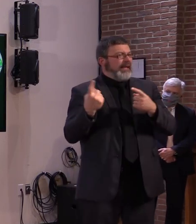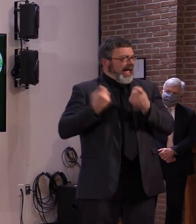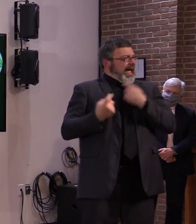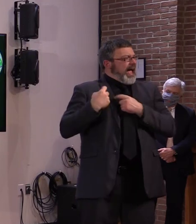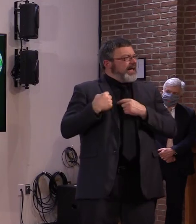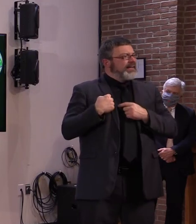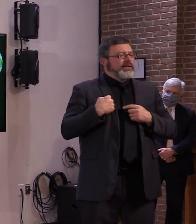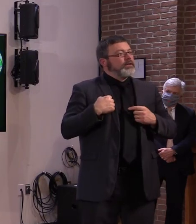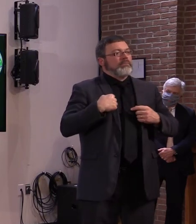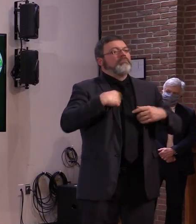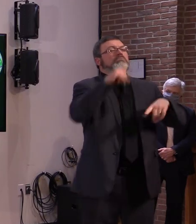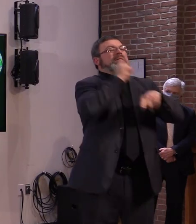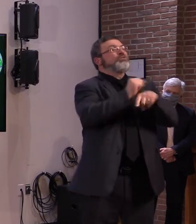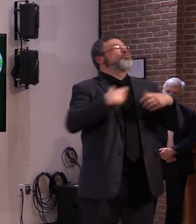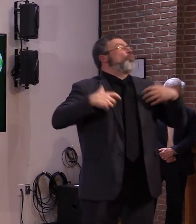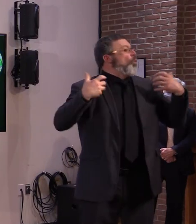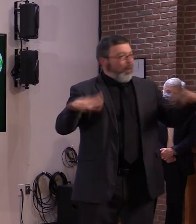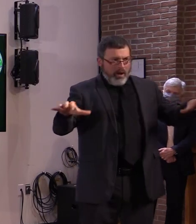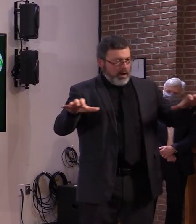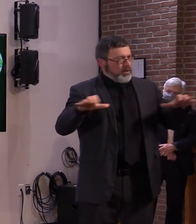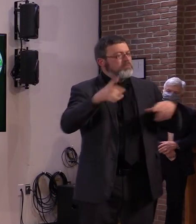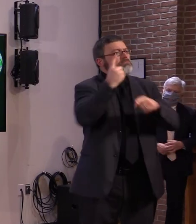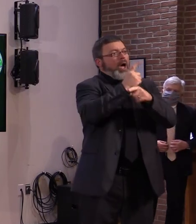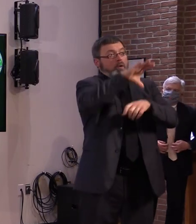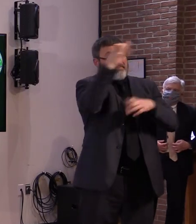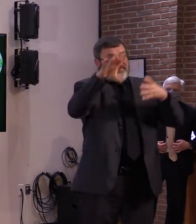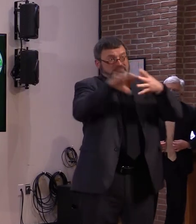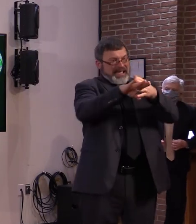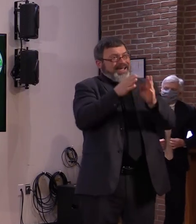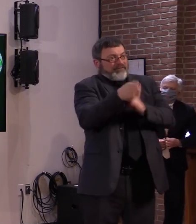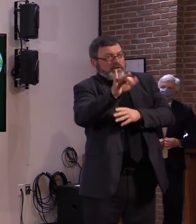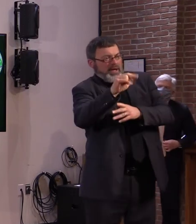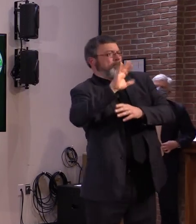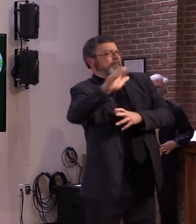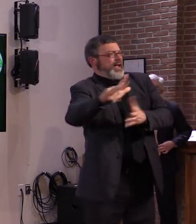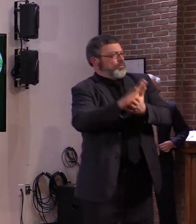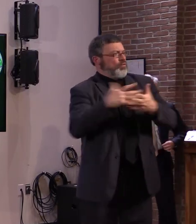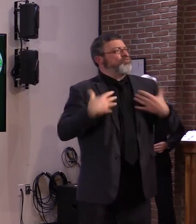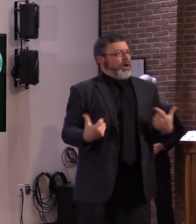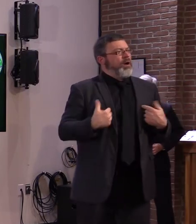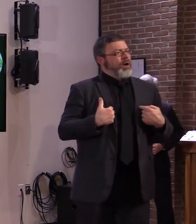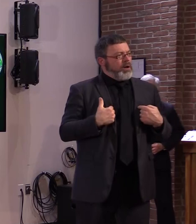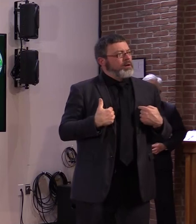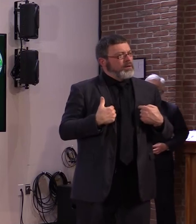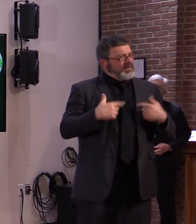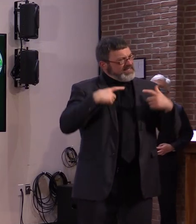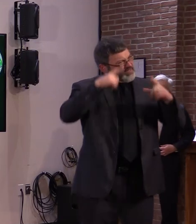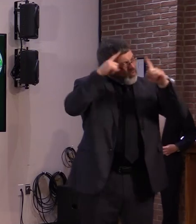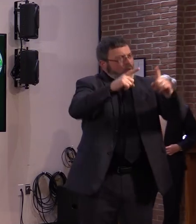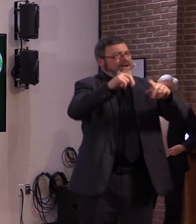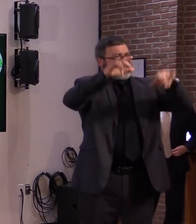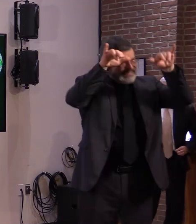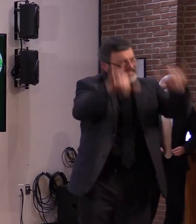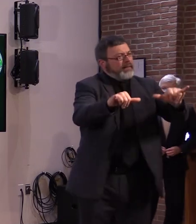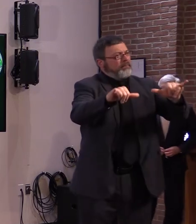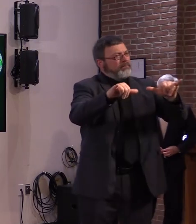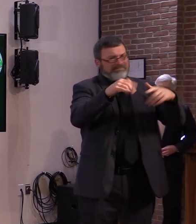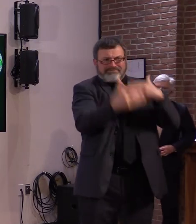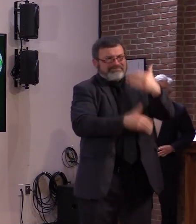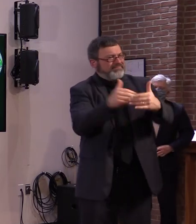remain positive in Vermont, and we should endeavor to keep our schools open for in-person instruction as best we can. This is what is best for our